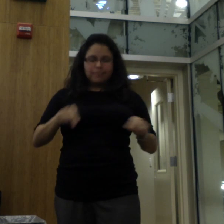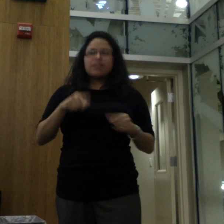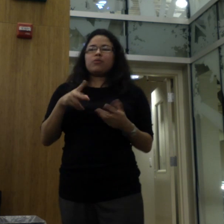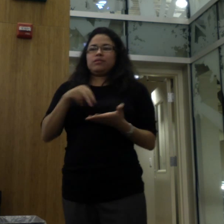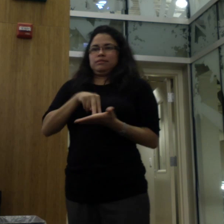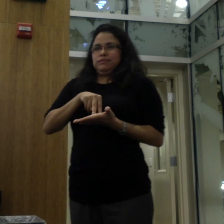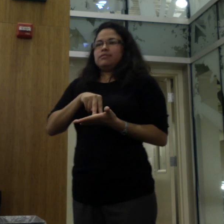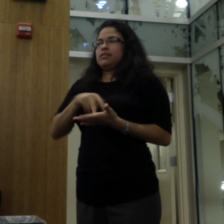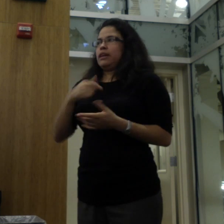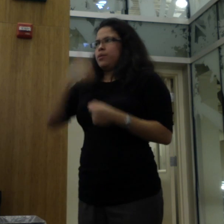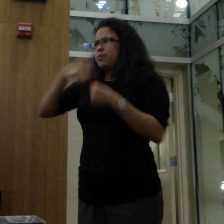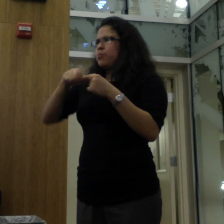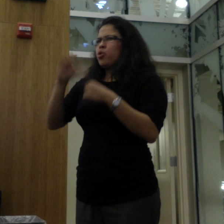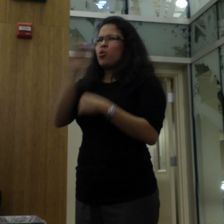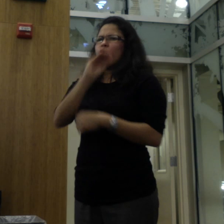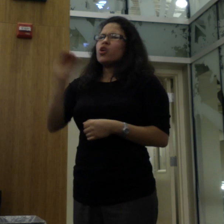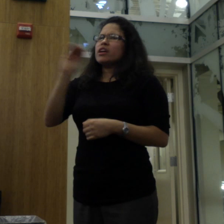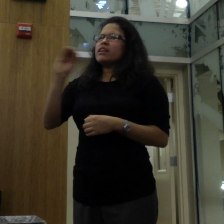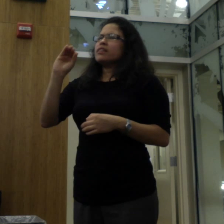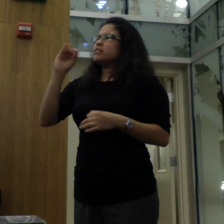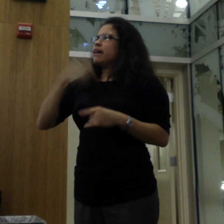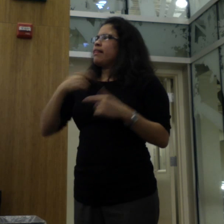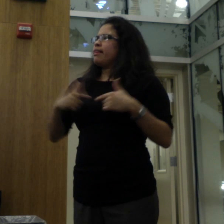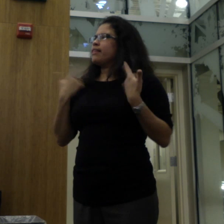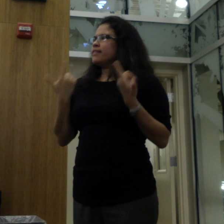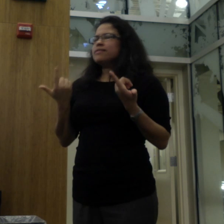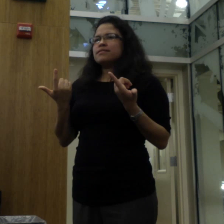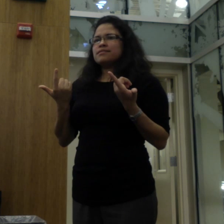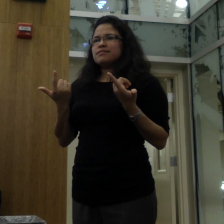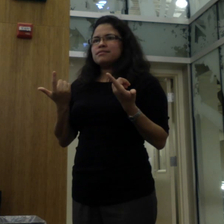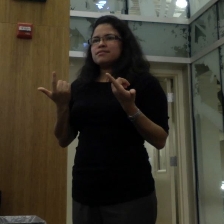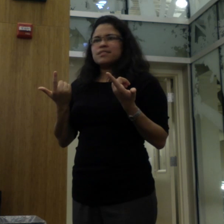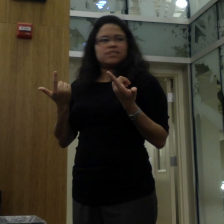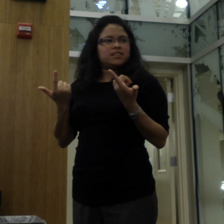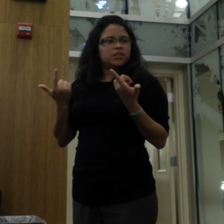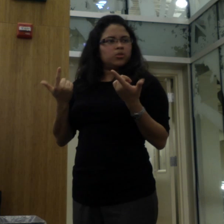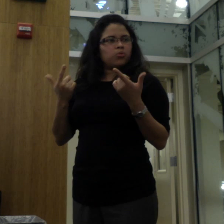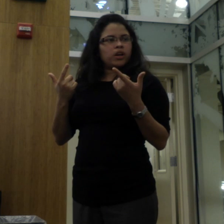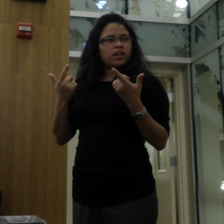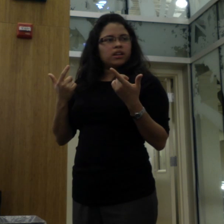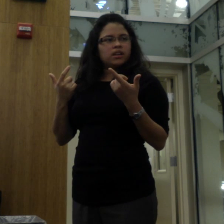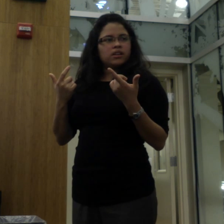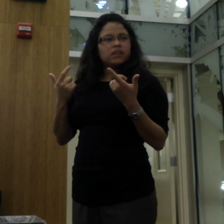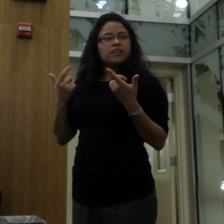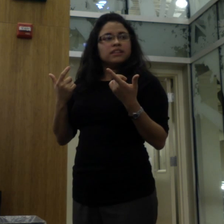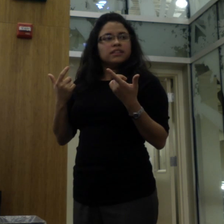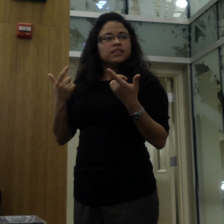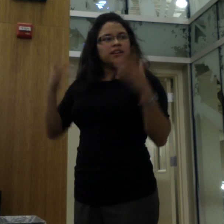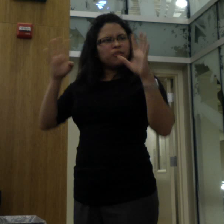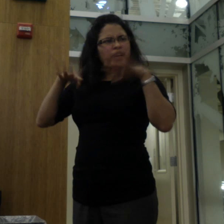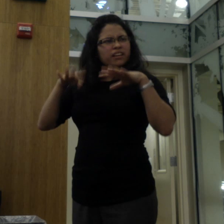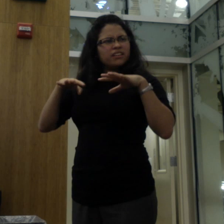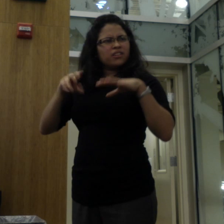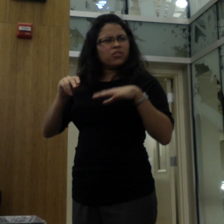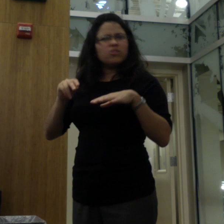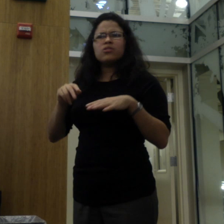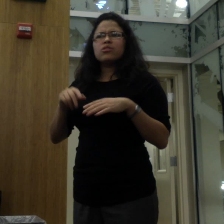while, and I, once again, being in Virginia, didn't really have earthquakes, and this one earthquake was really big, and it shook